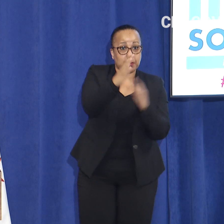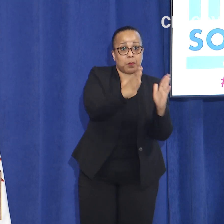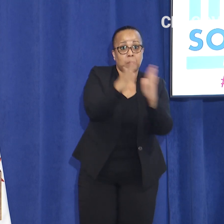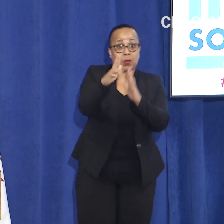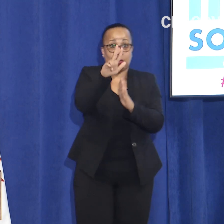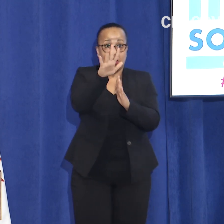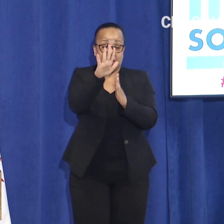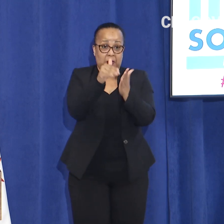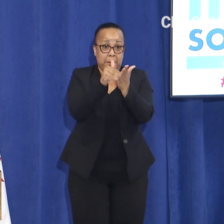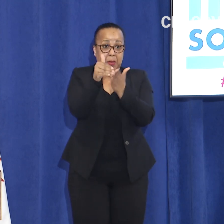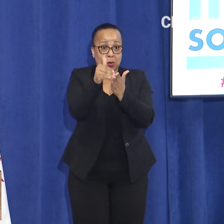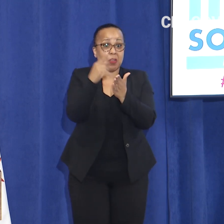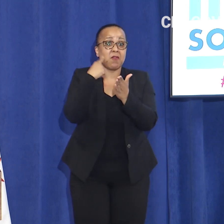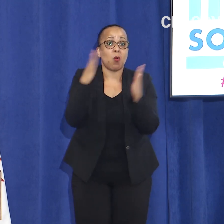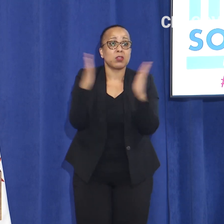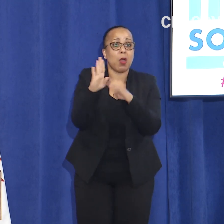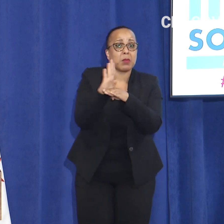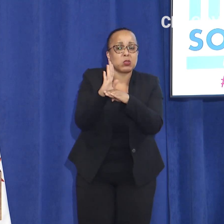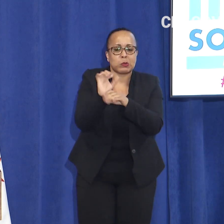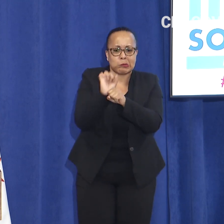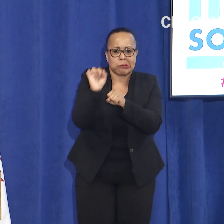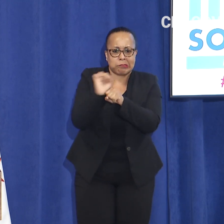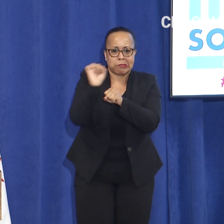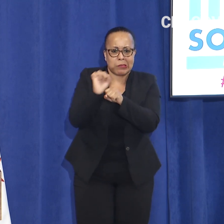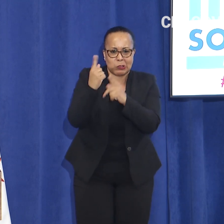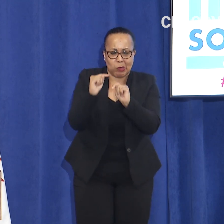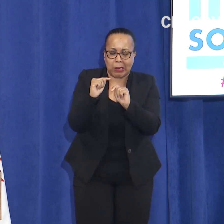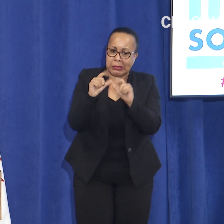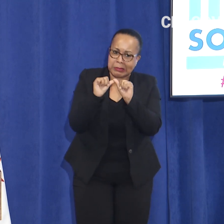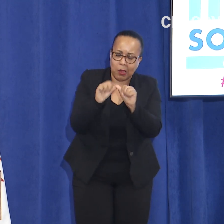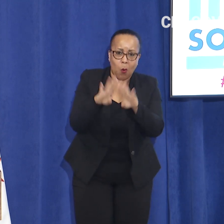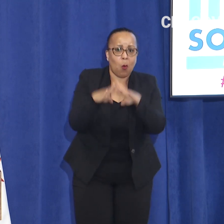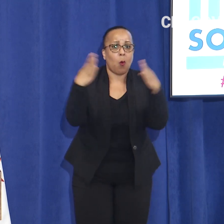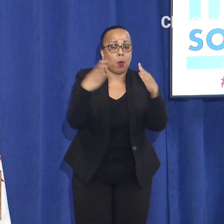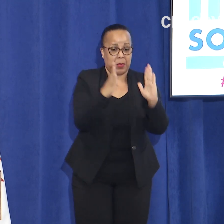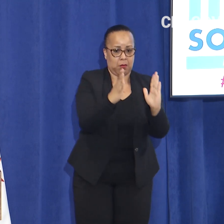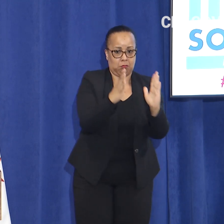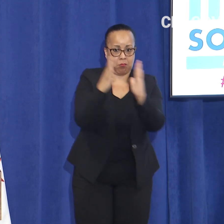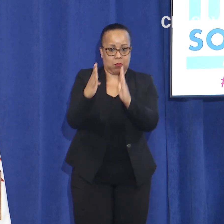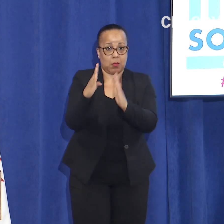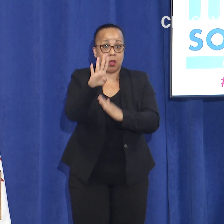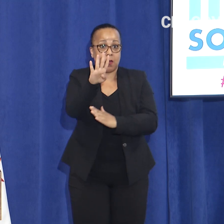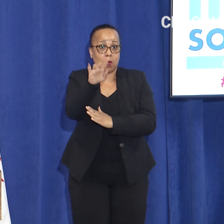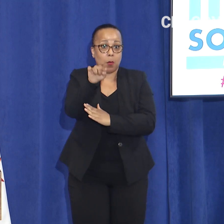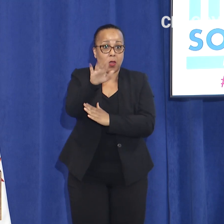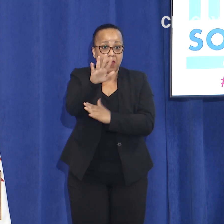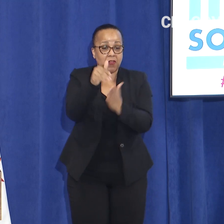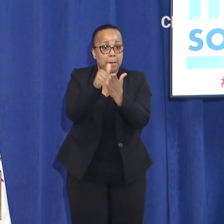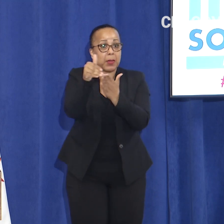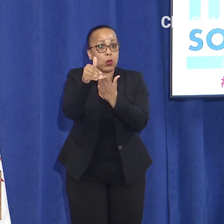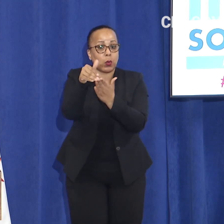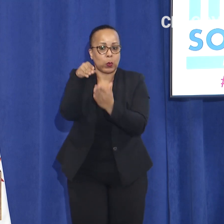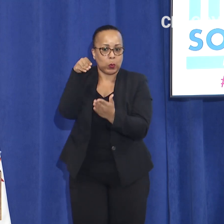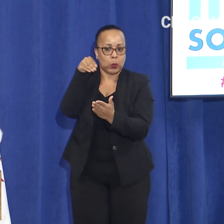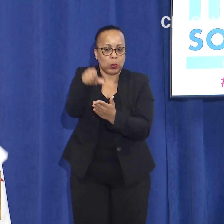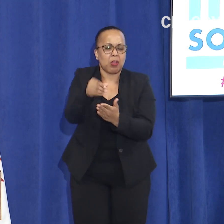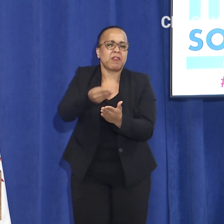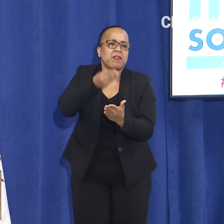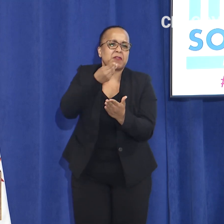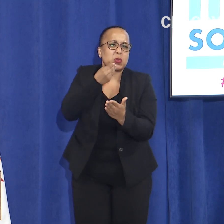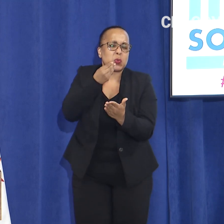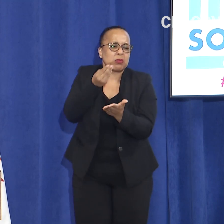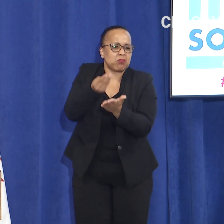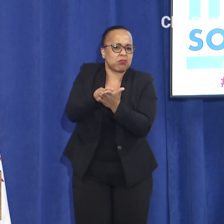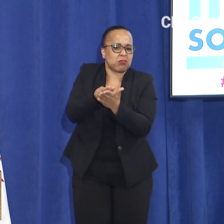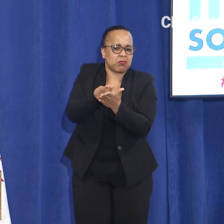who have been working desperately to stay open. $4.5 million towards food assistance, and I should